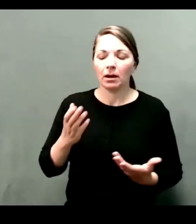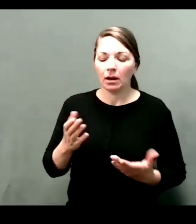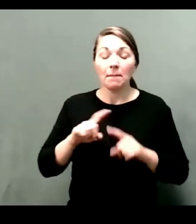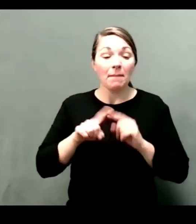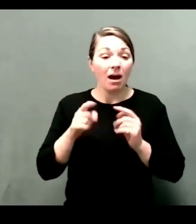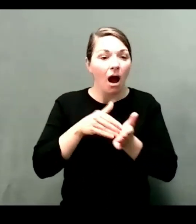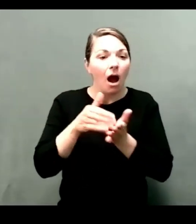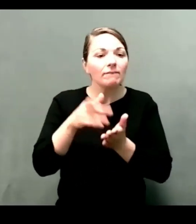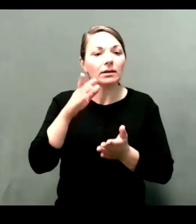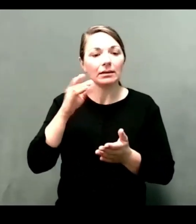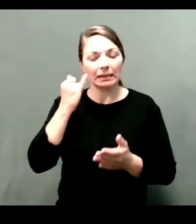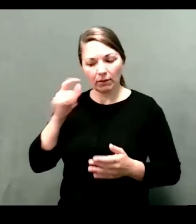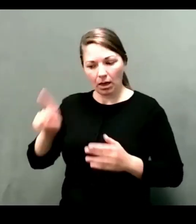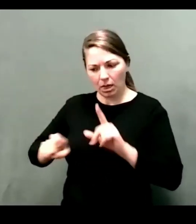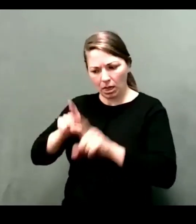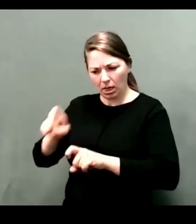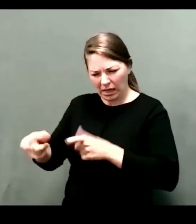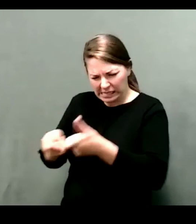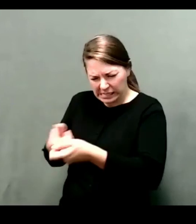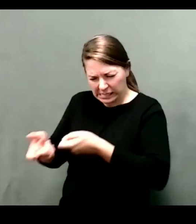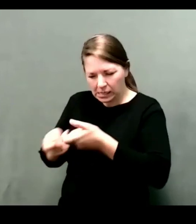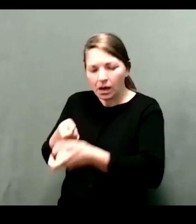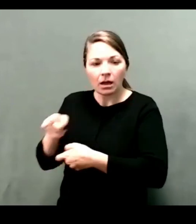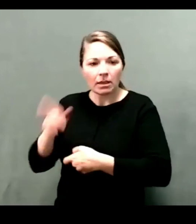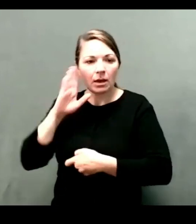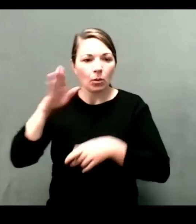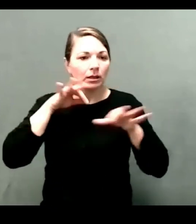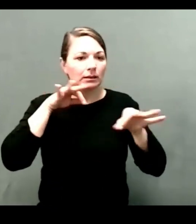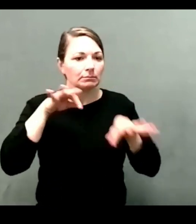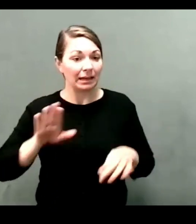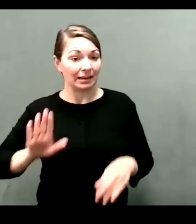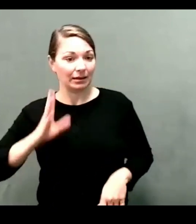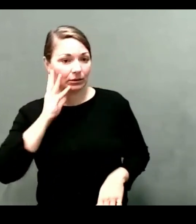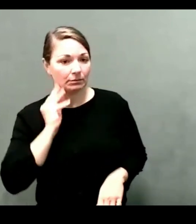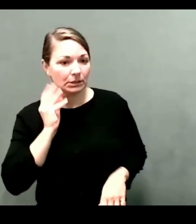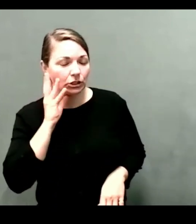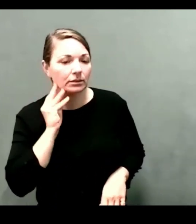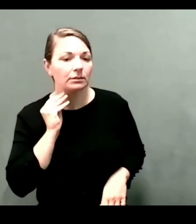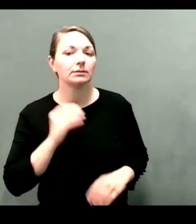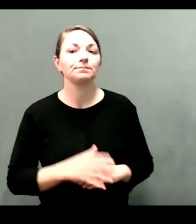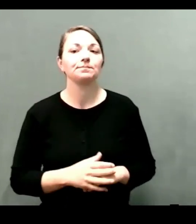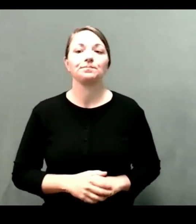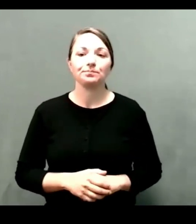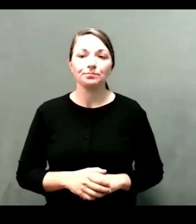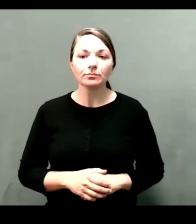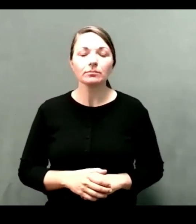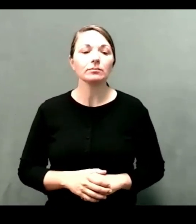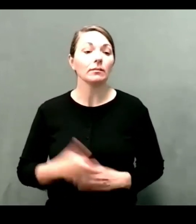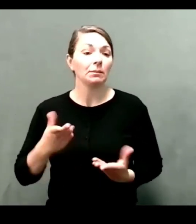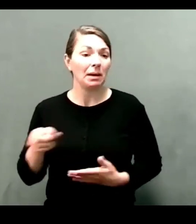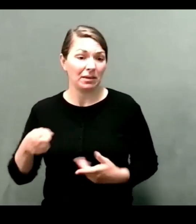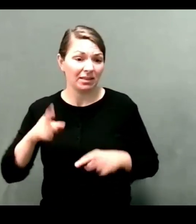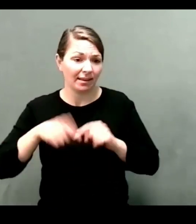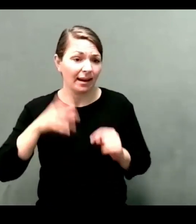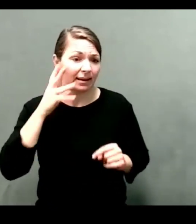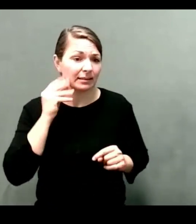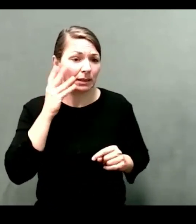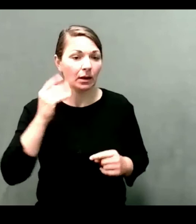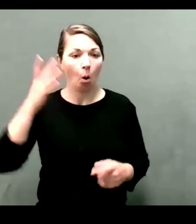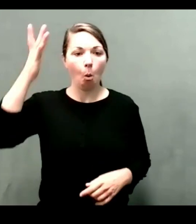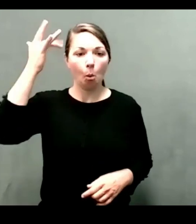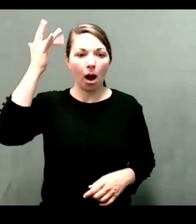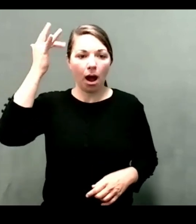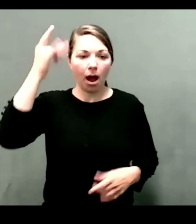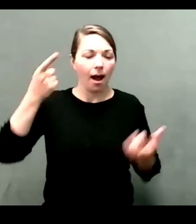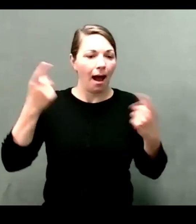because they're more likely to explain to you the kinds of experiences they had rather than being able to explain why those things happened